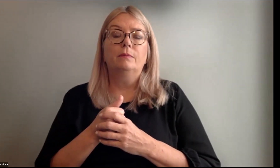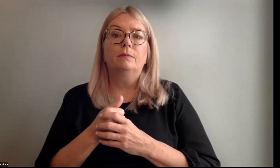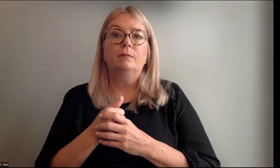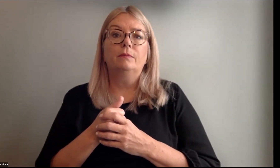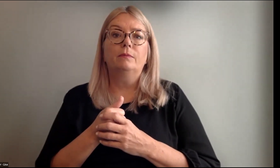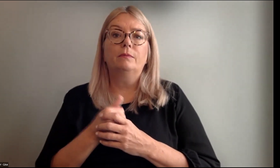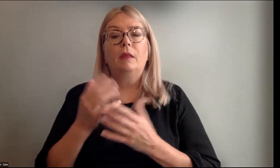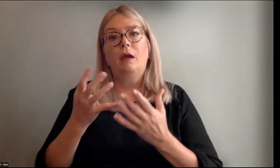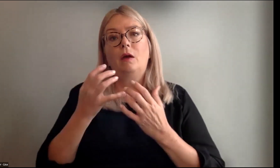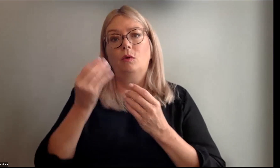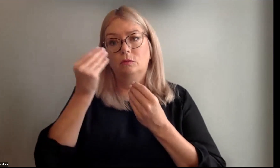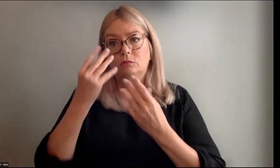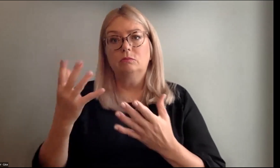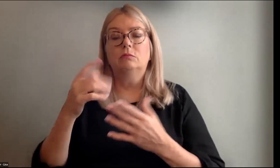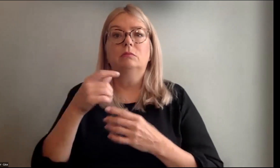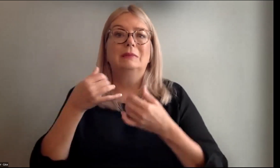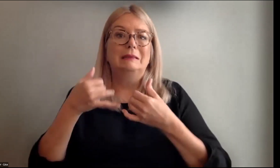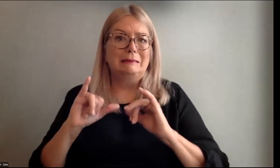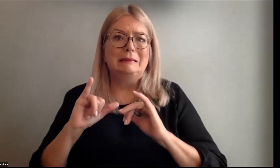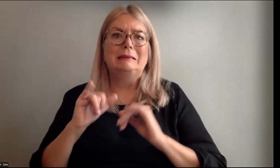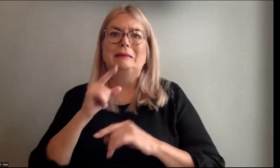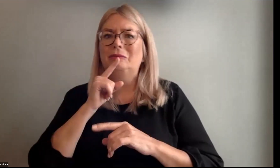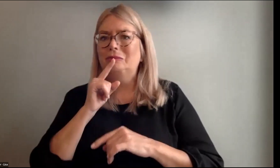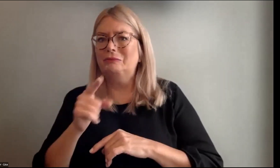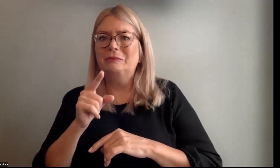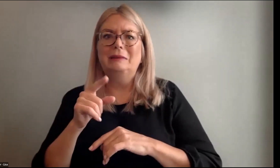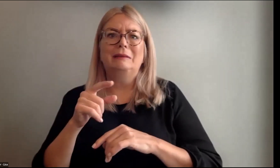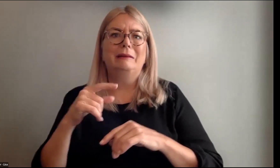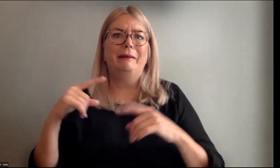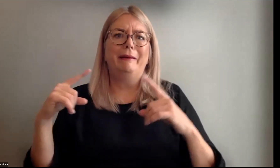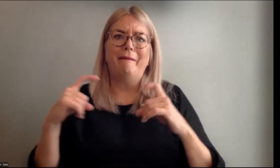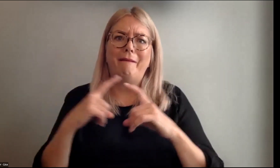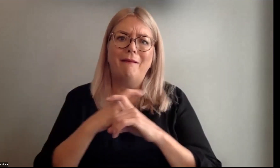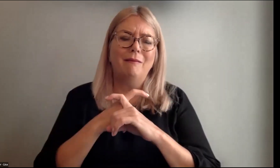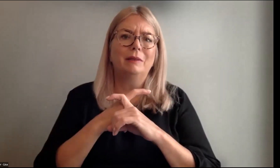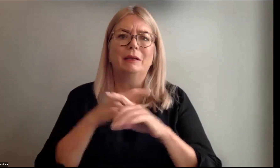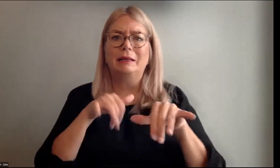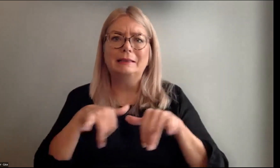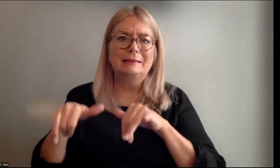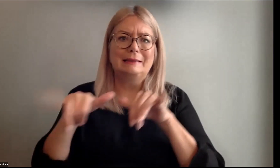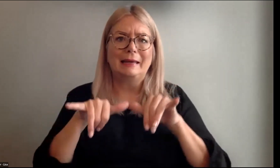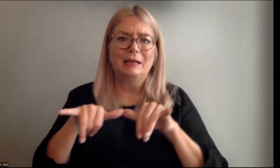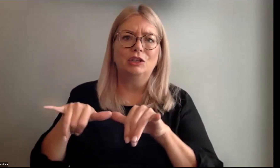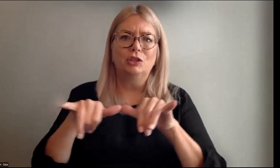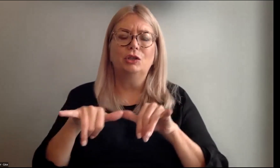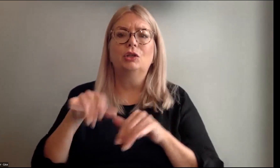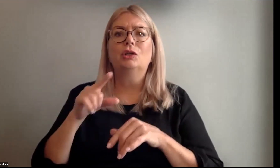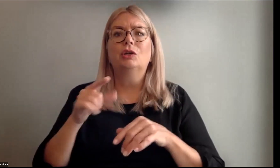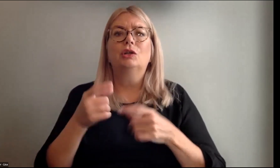of voice that it is still a really complicated standard, right? And so when you are dealing with unemployment insurance,